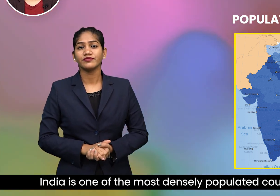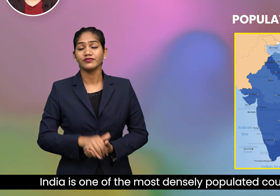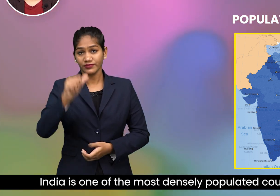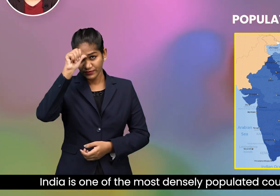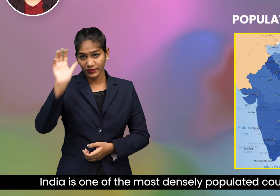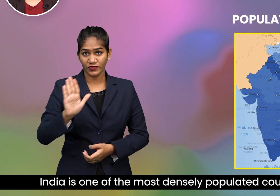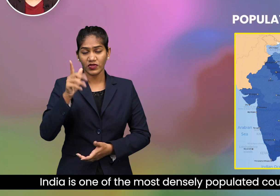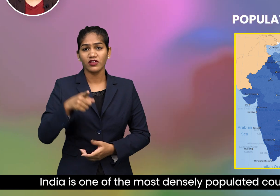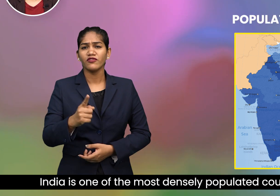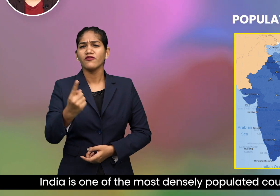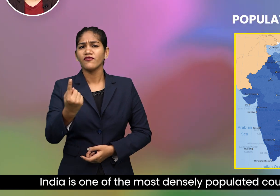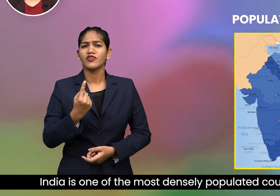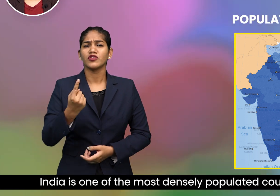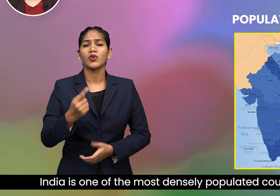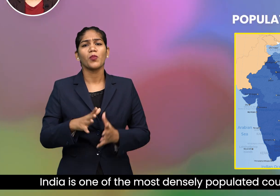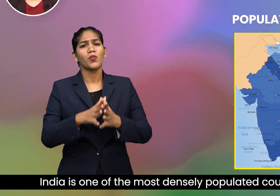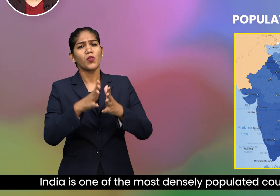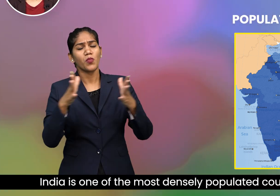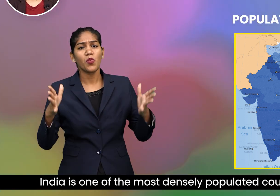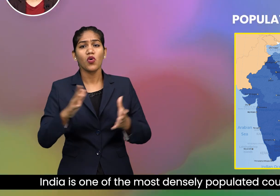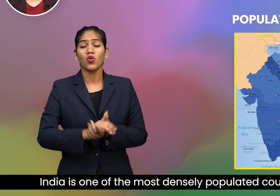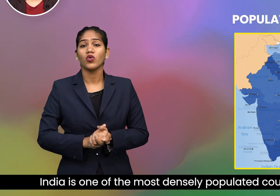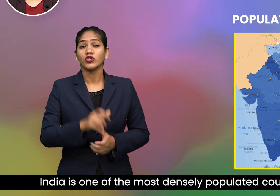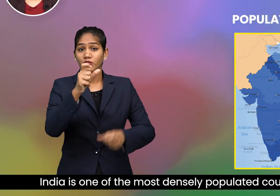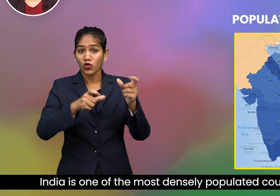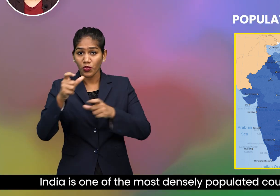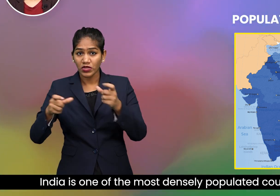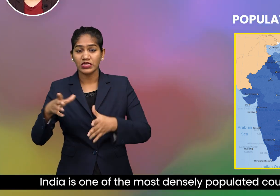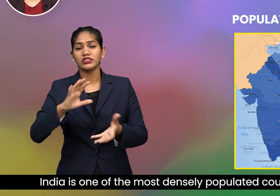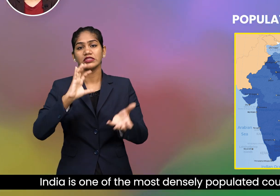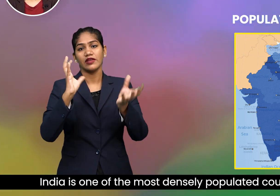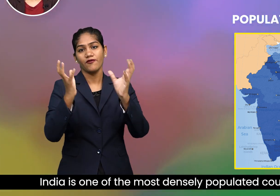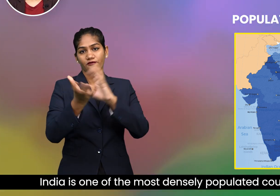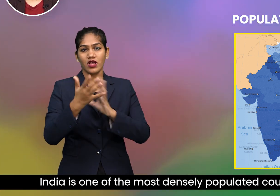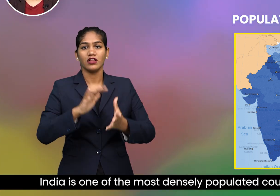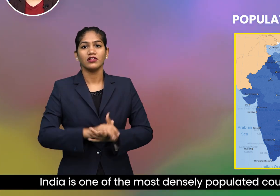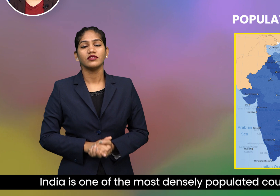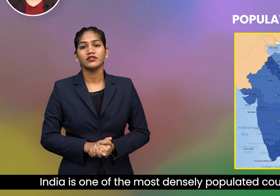India is one of the most densely populated countries in the world.